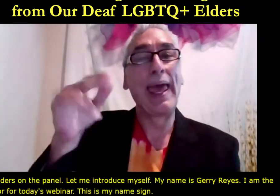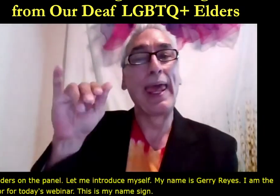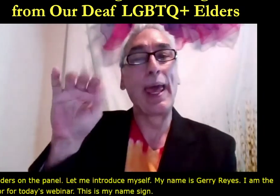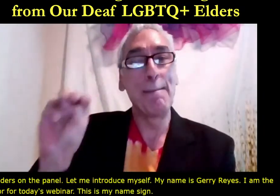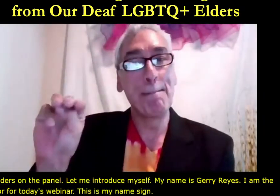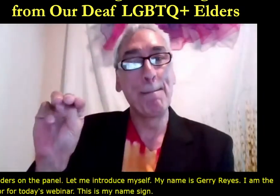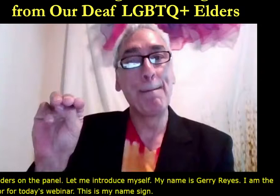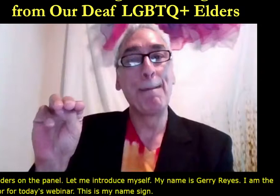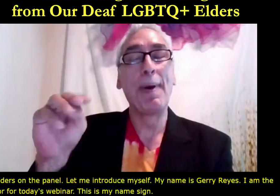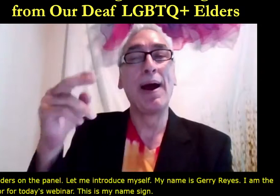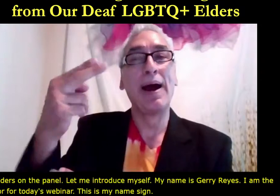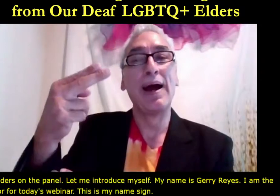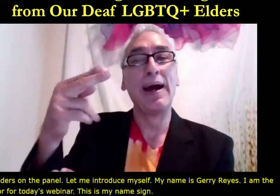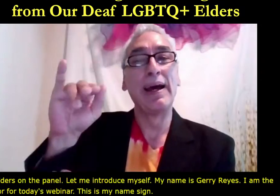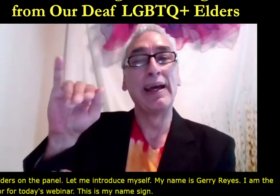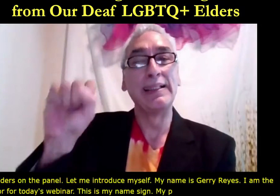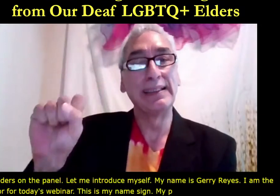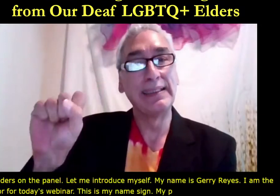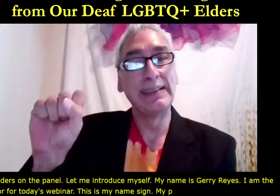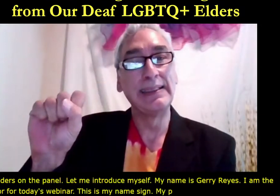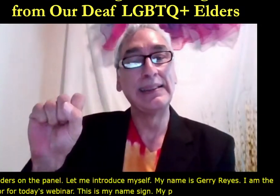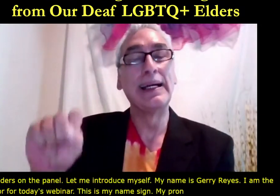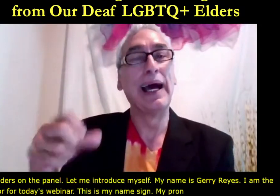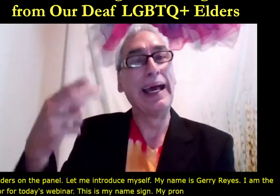my pronouns are him he and his